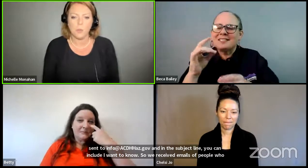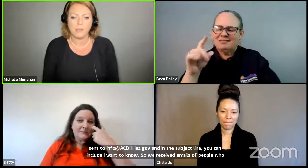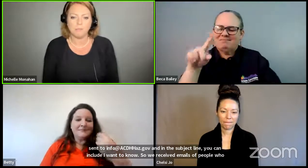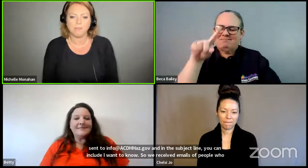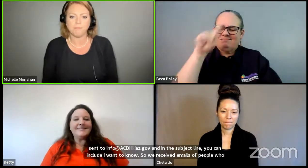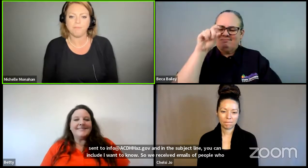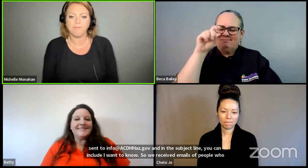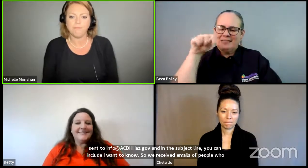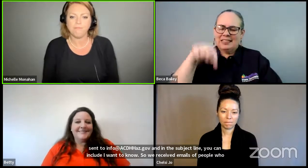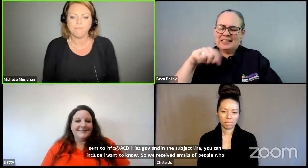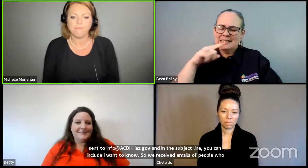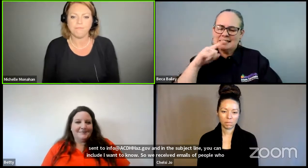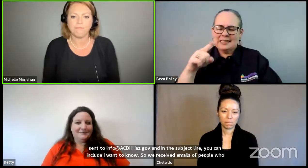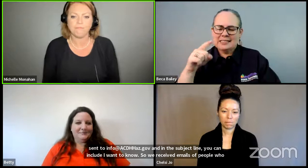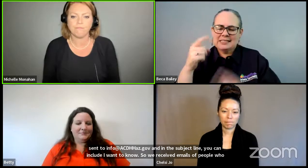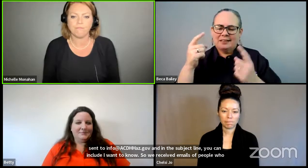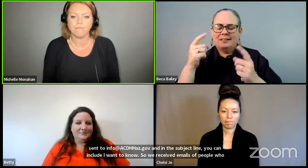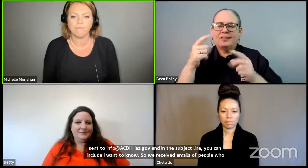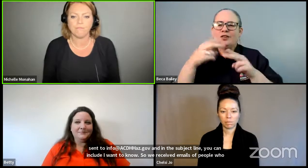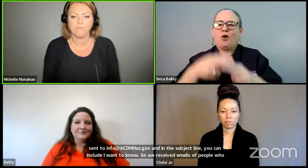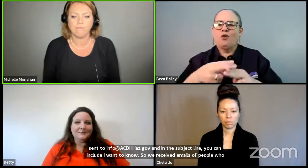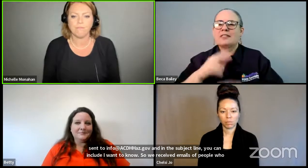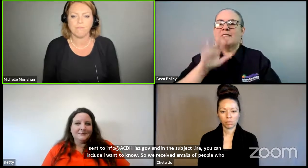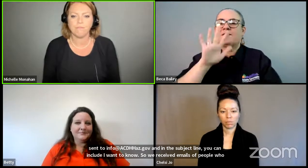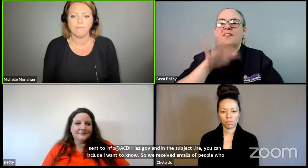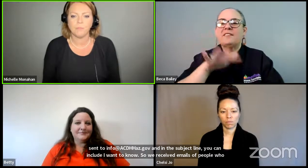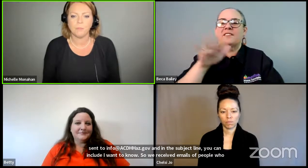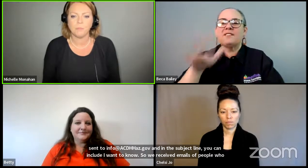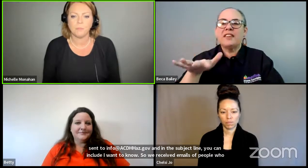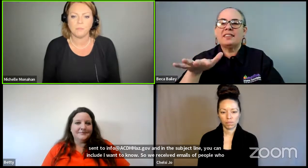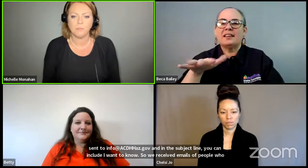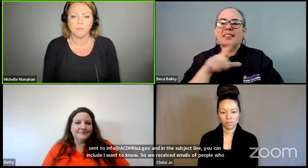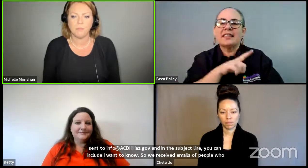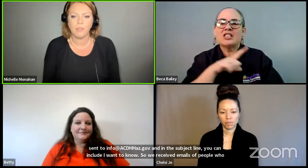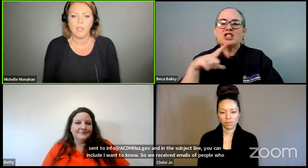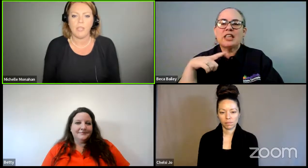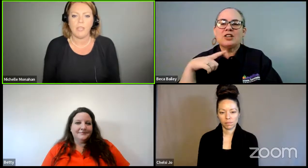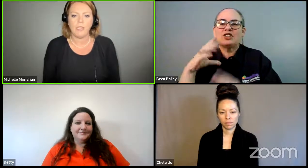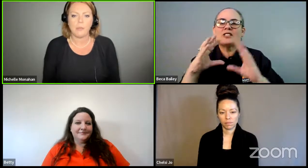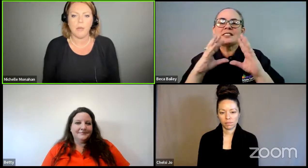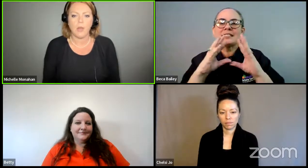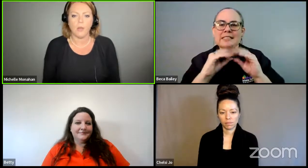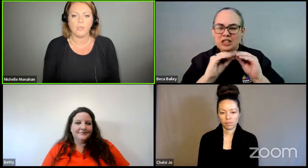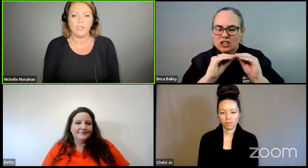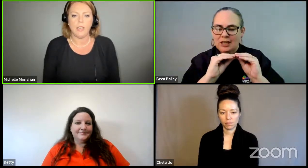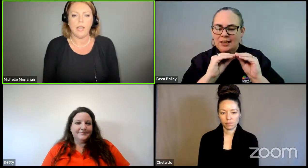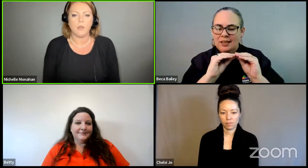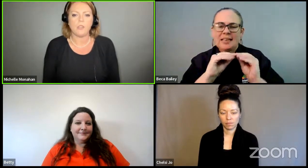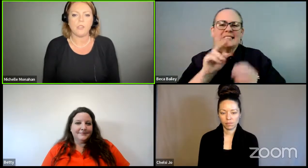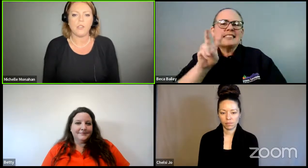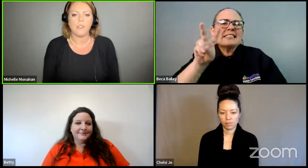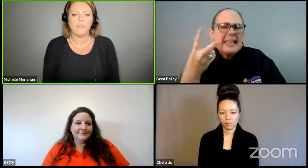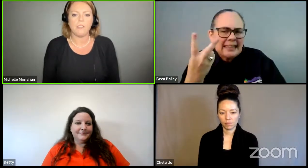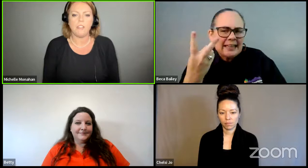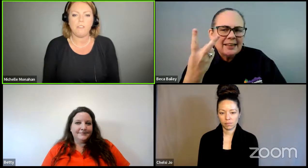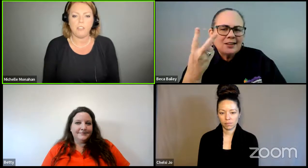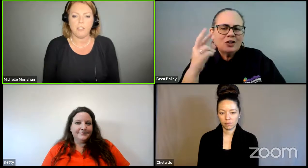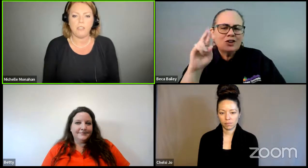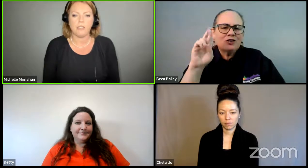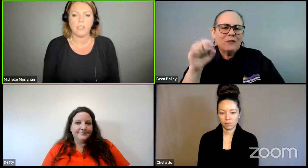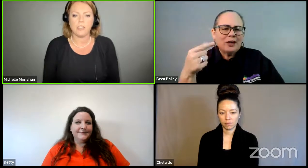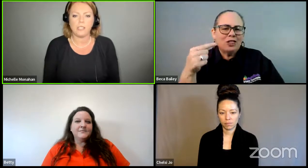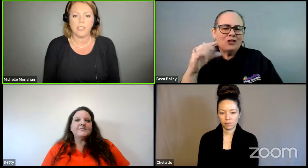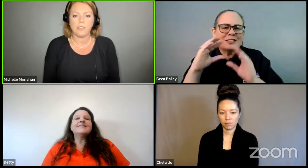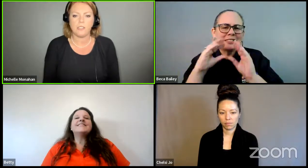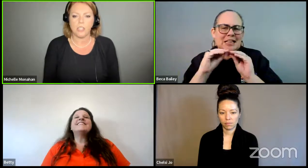first one is about how this is called the